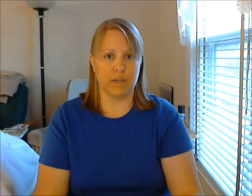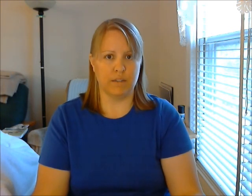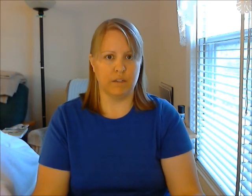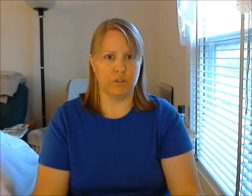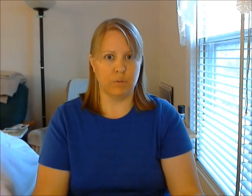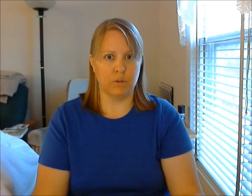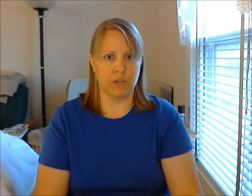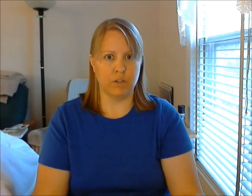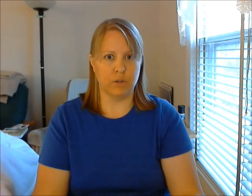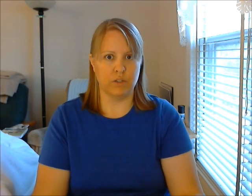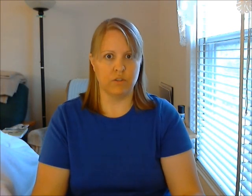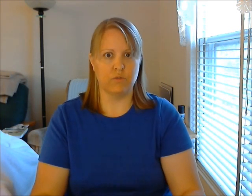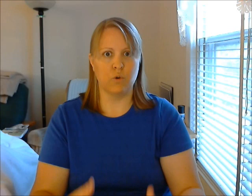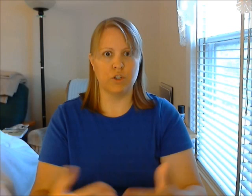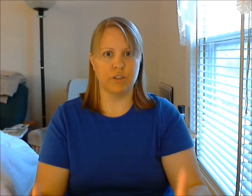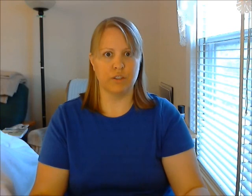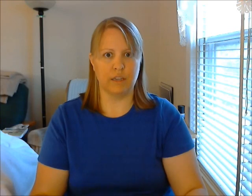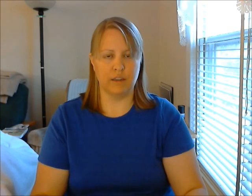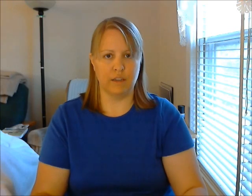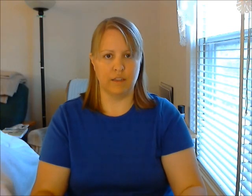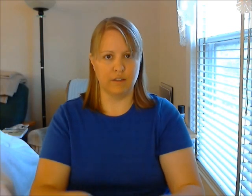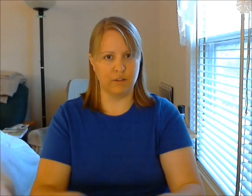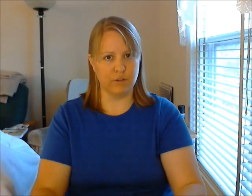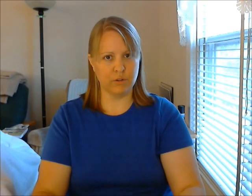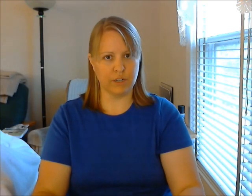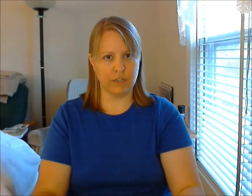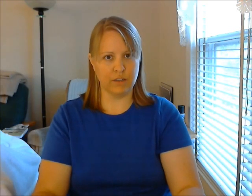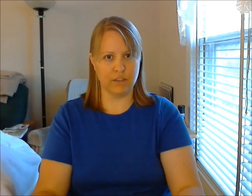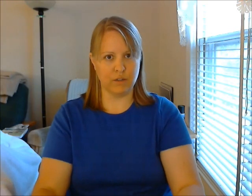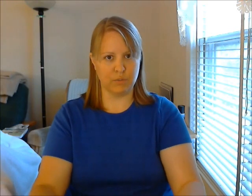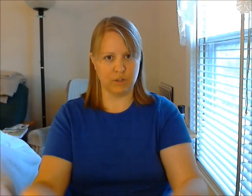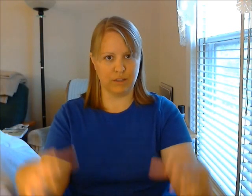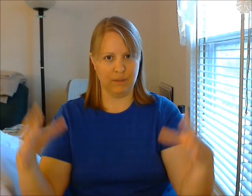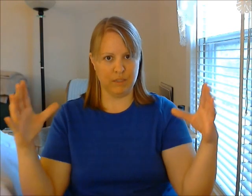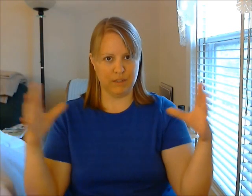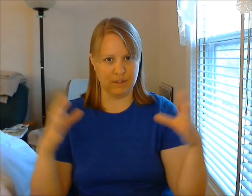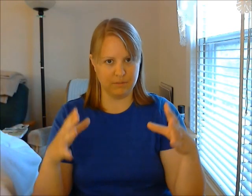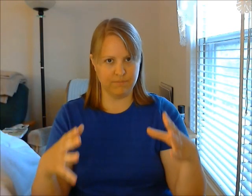practicing your WH questions. Unfortunately, in this little story, it's a pretty limited